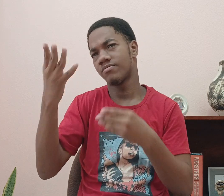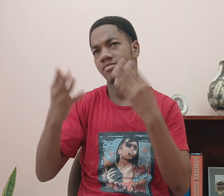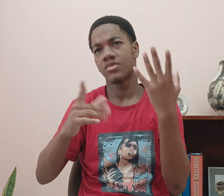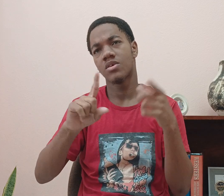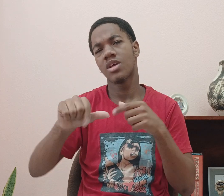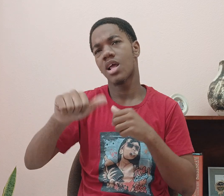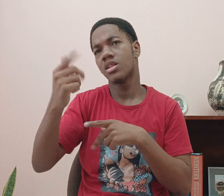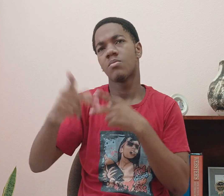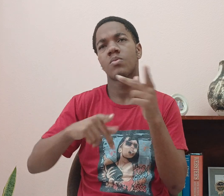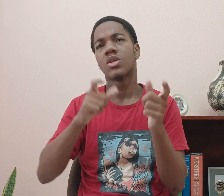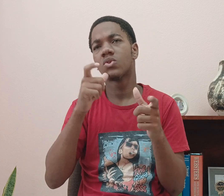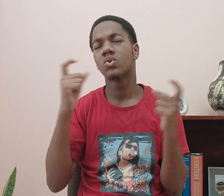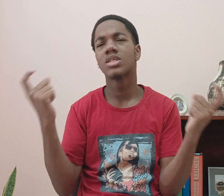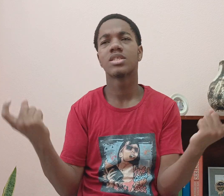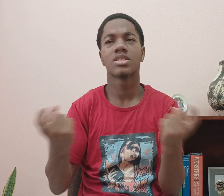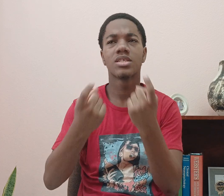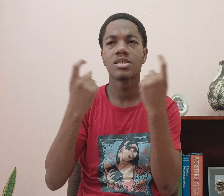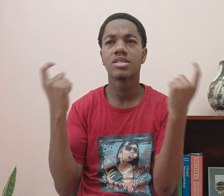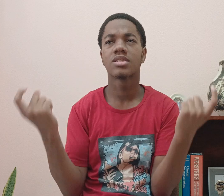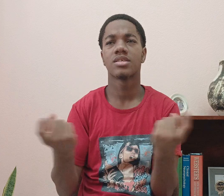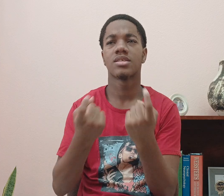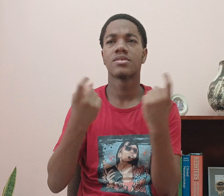His perfect salvation to tell.